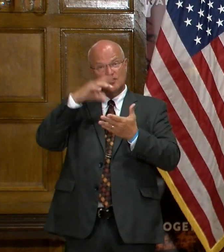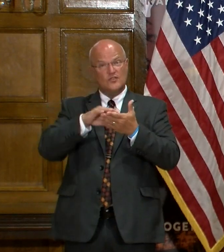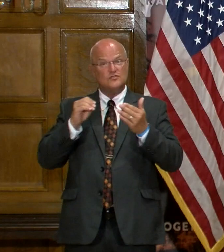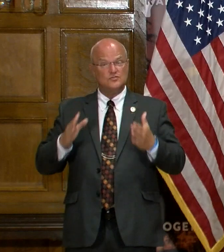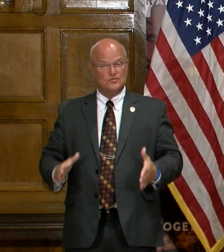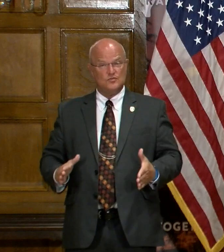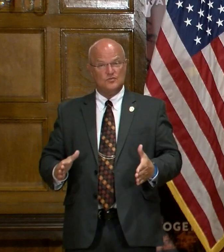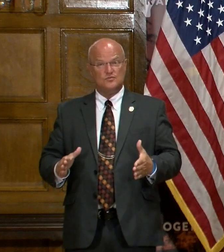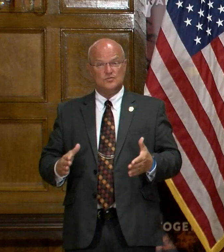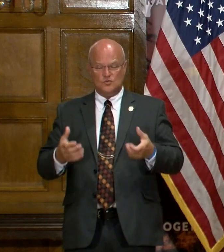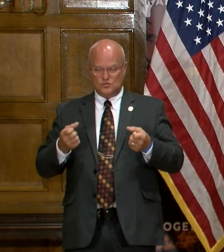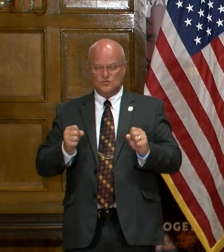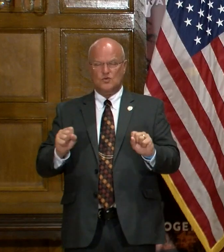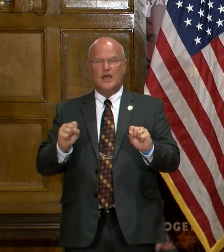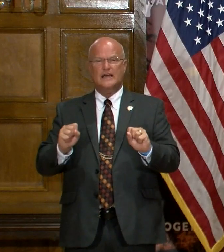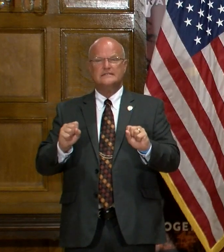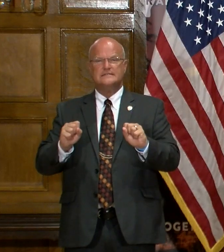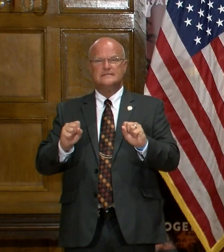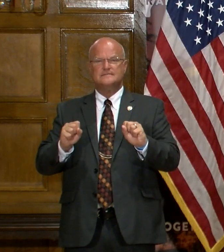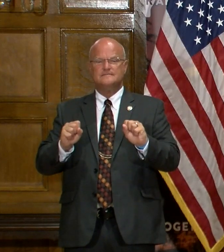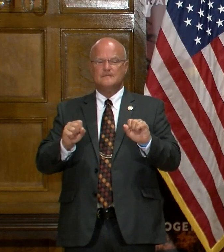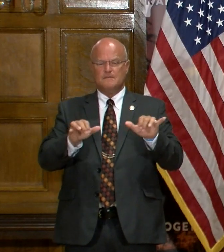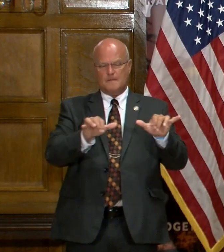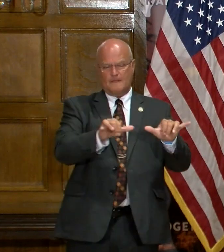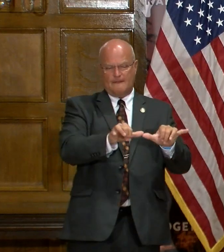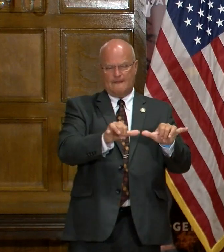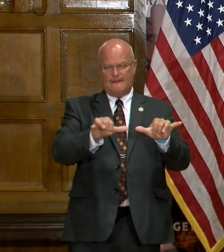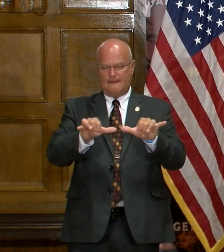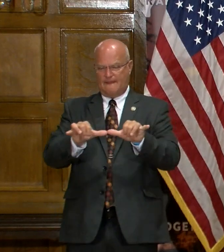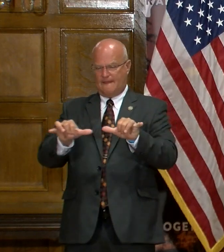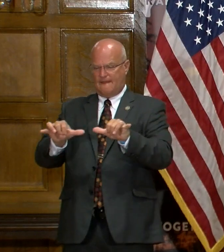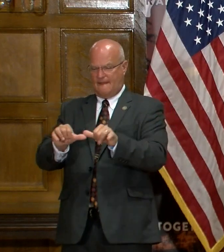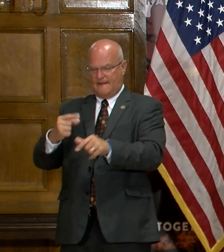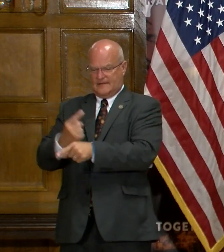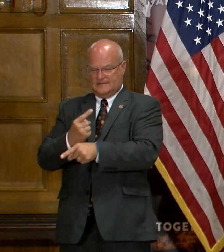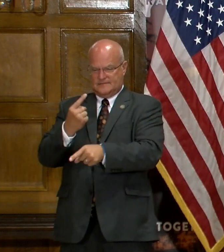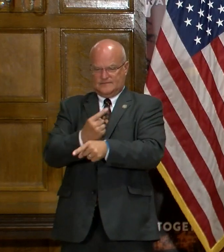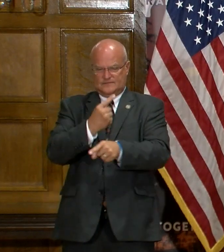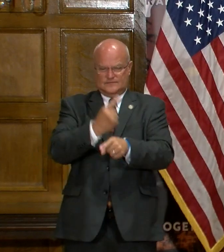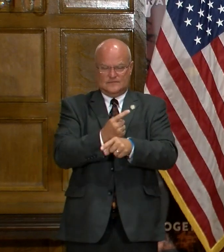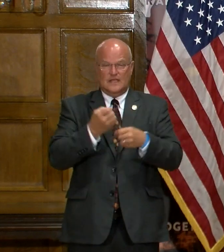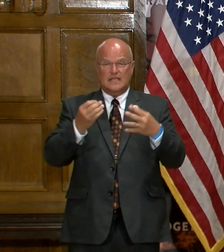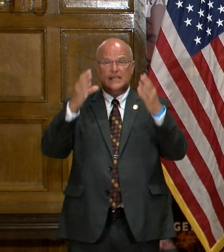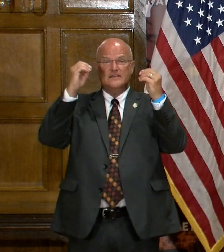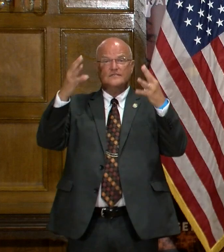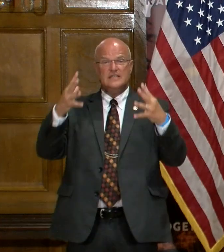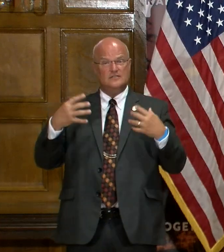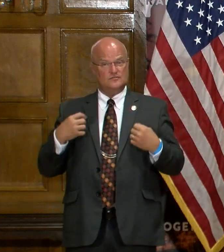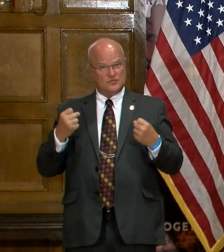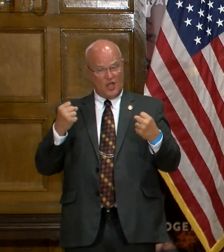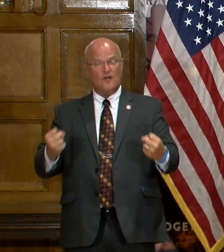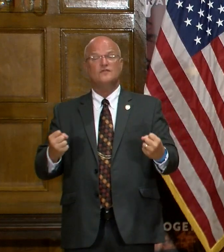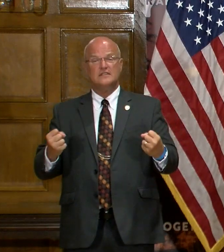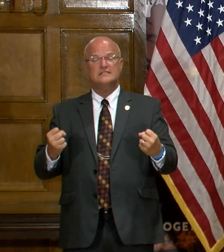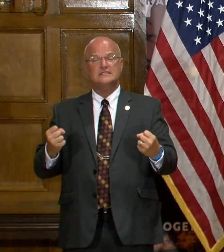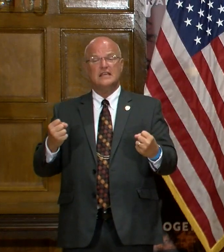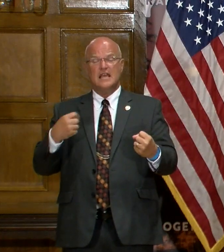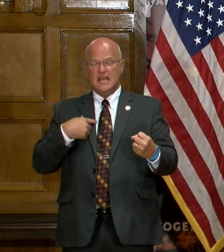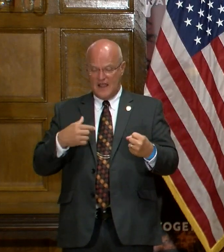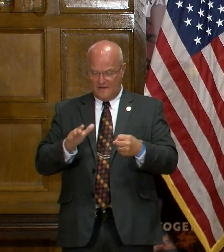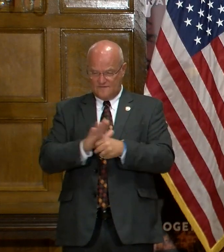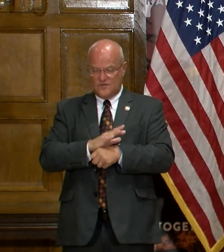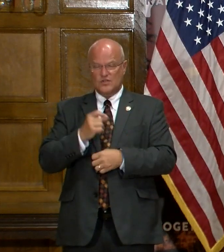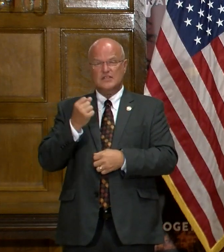students. We're trying to put in all the measures necessary to give teachers confidence, and I